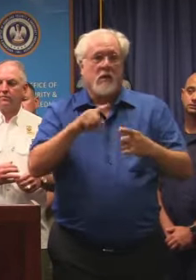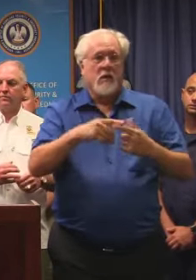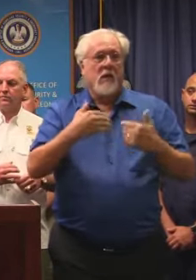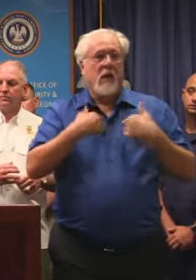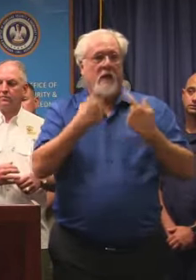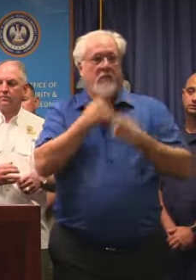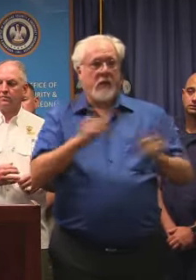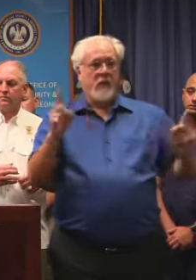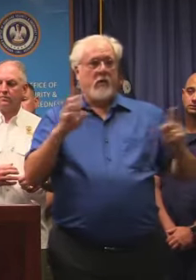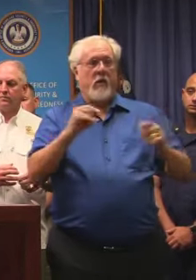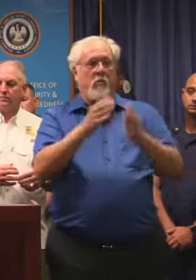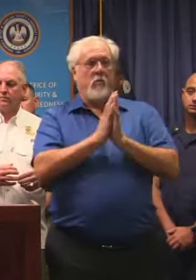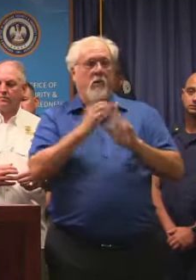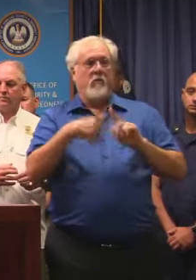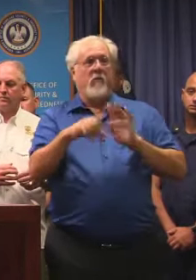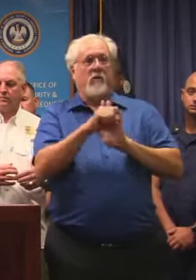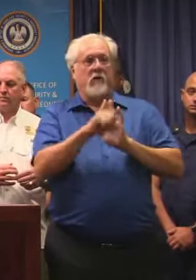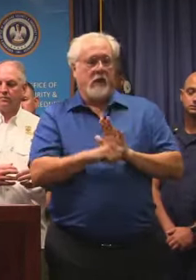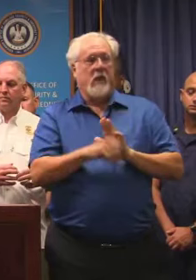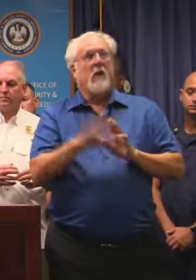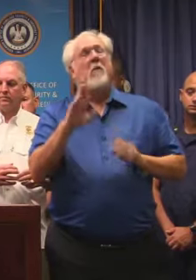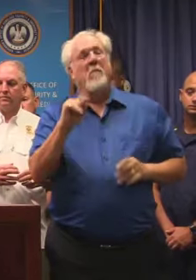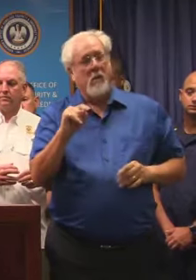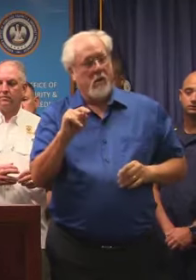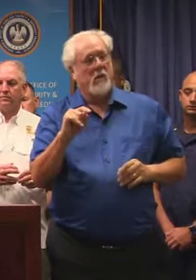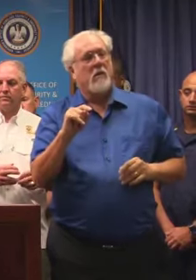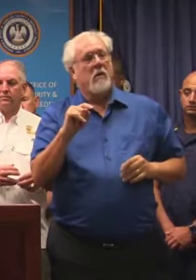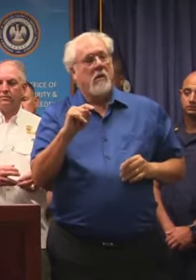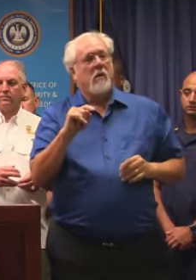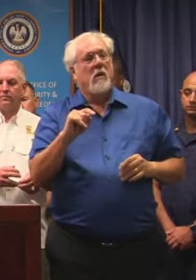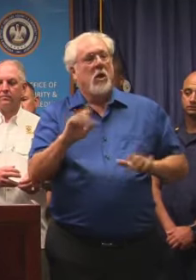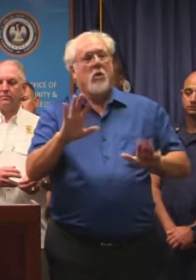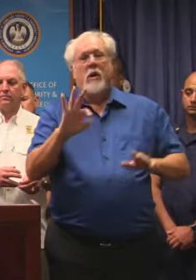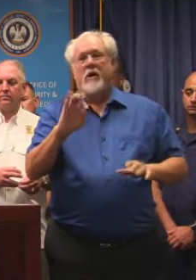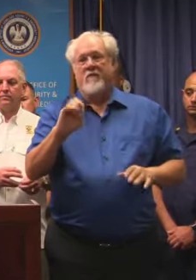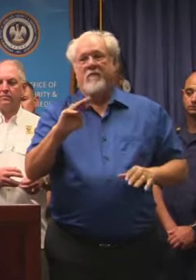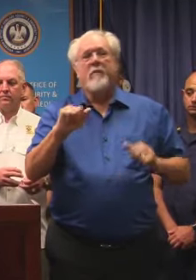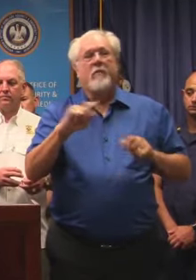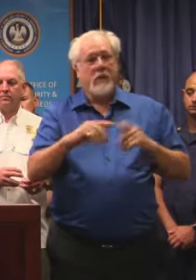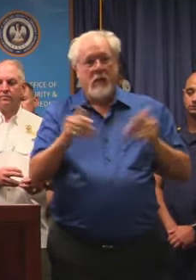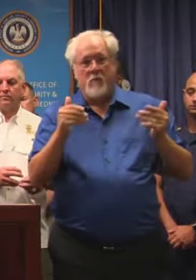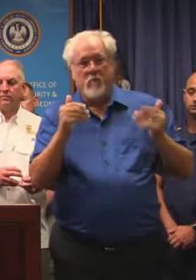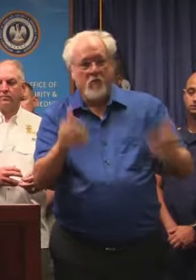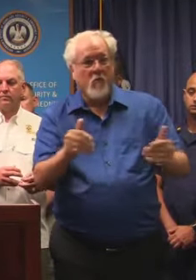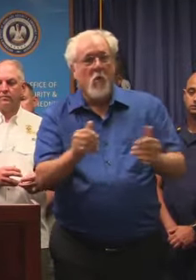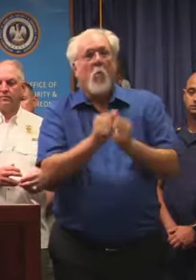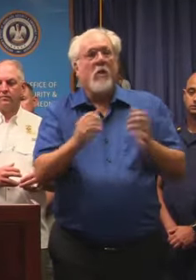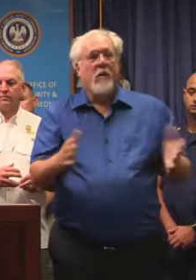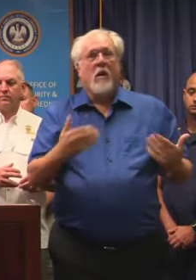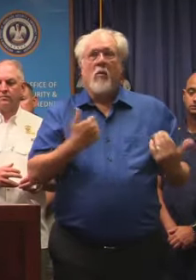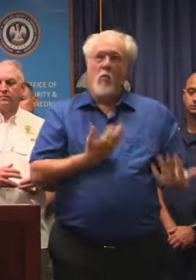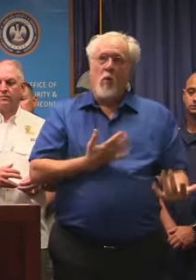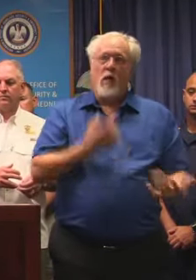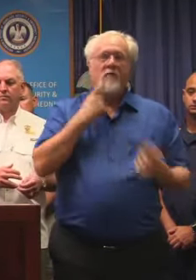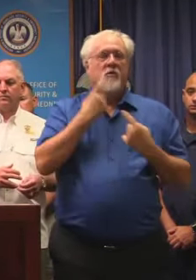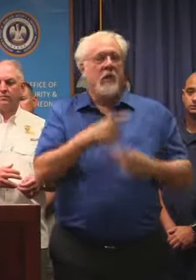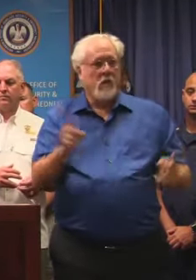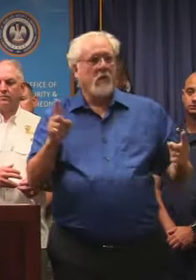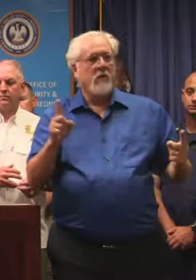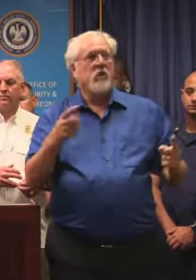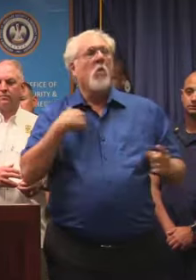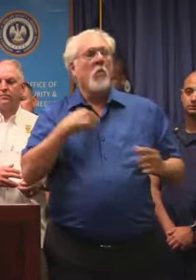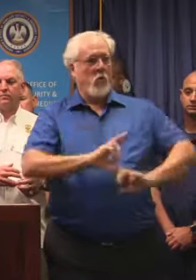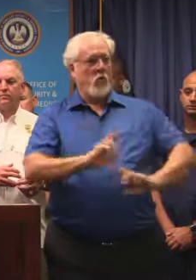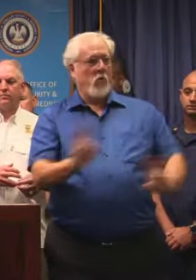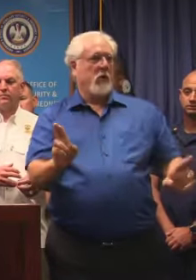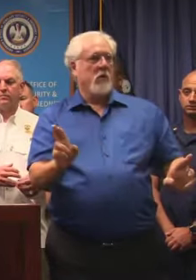a declaration and request from the state for it. But it's great that FEMA can move forward with stuff without having to wait for a declaration, that we can